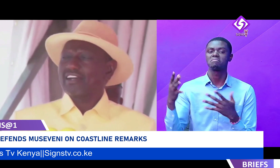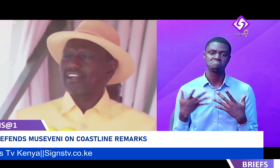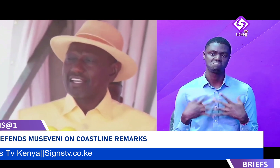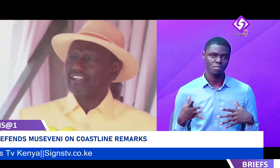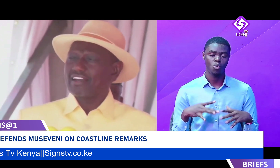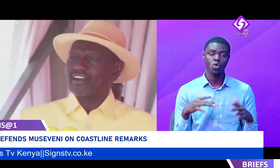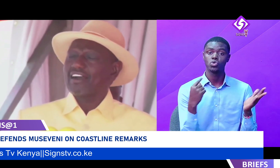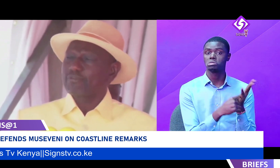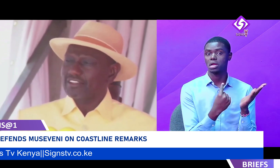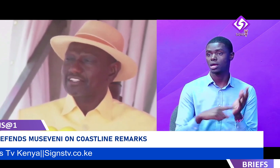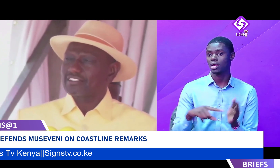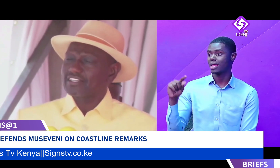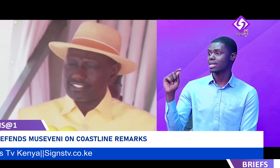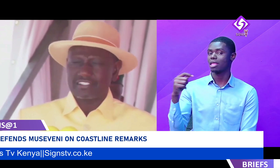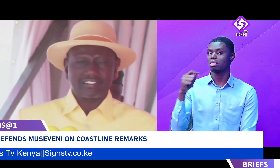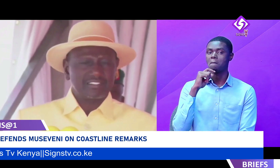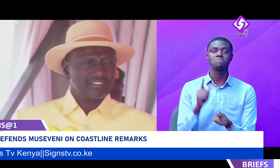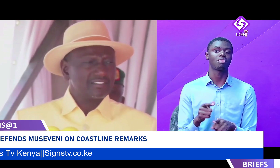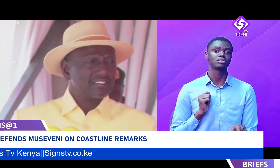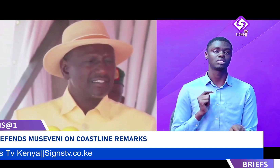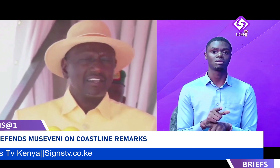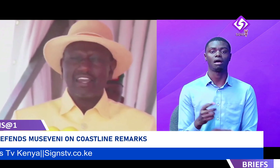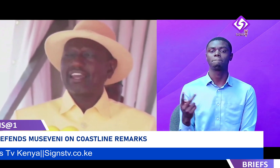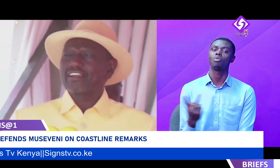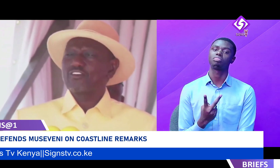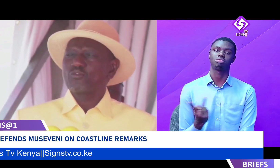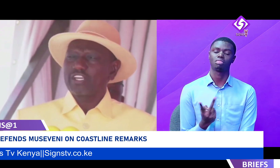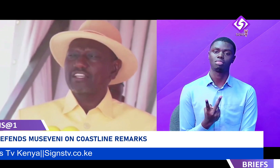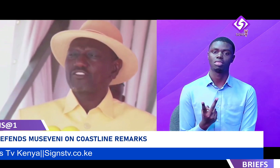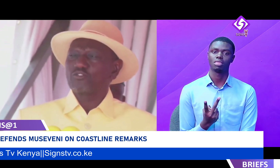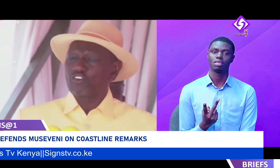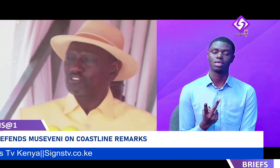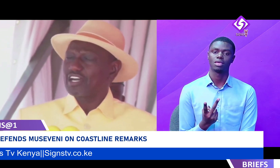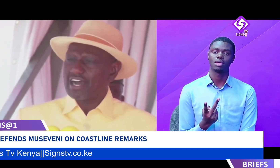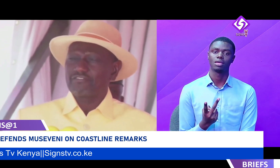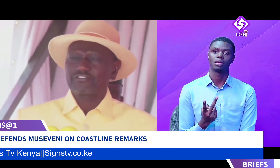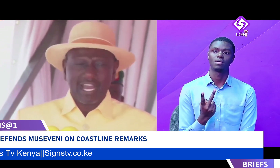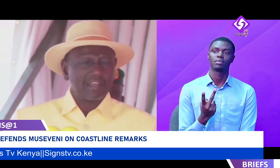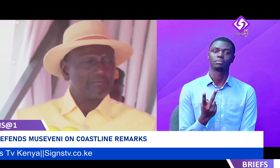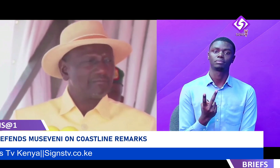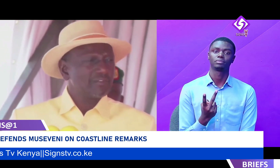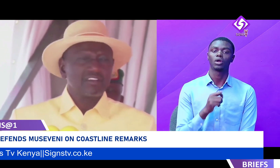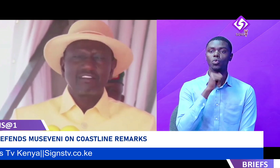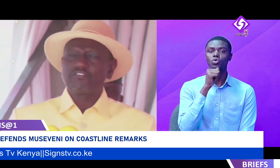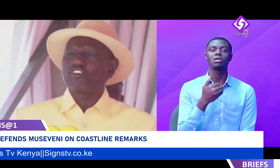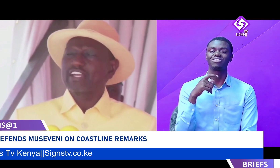and Kenya are brothers and sisters, and we do not have time for